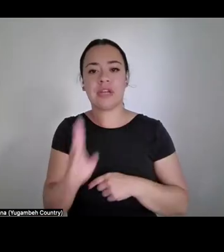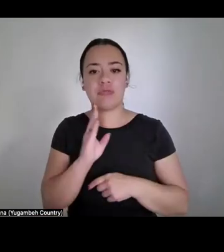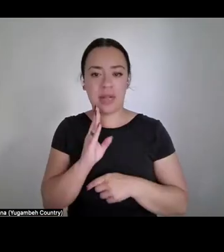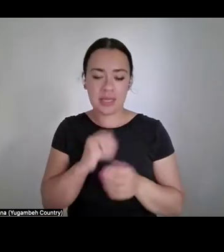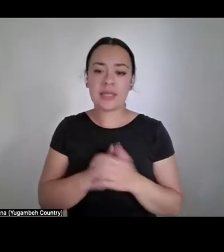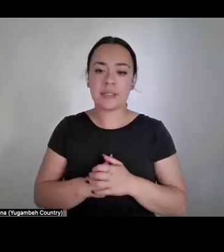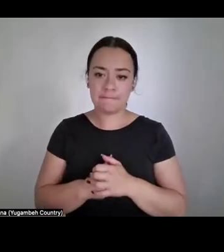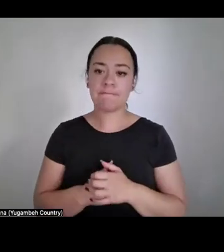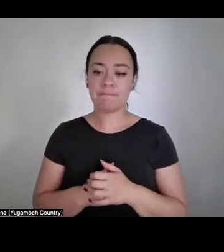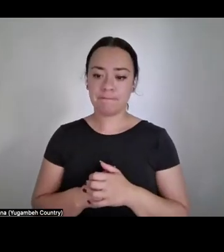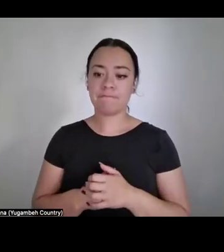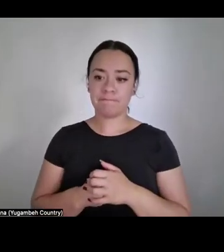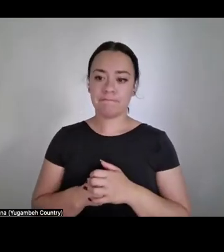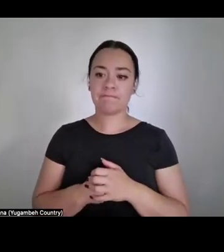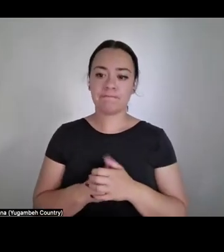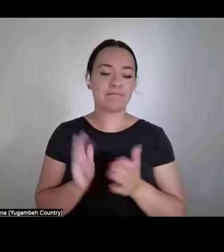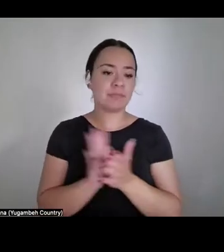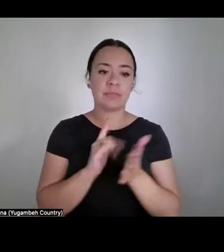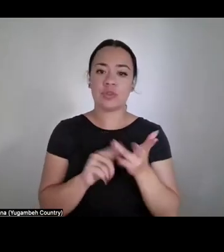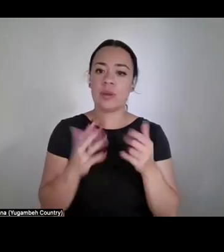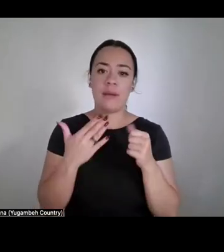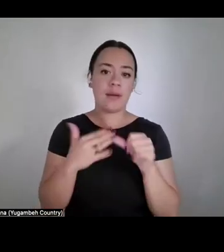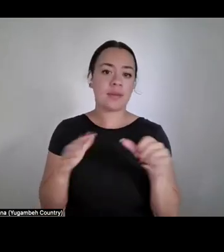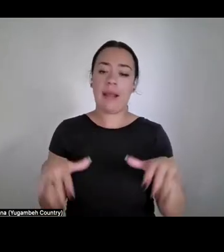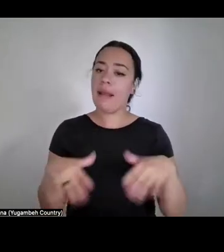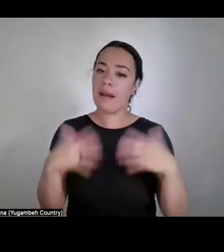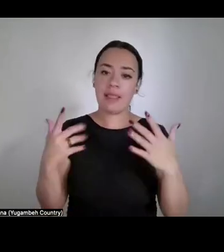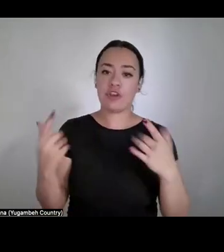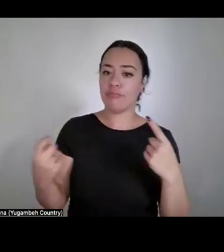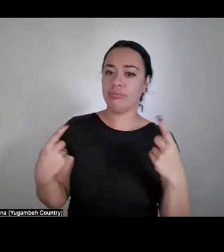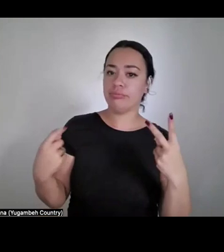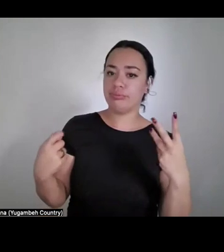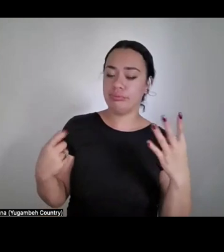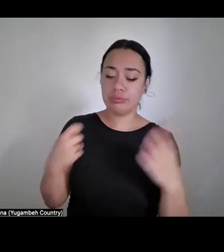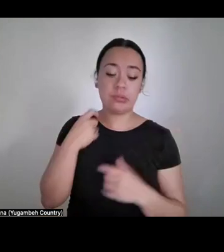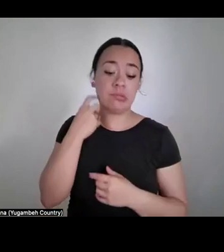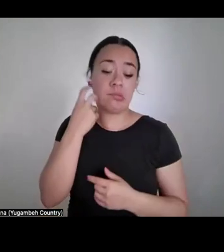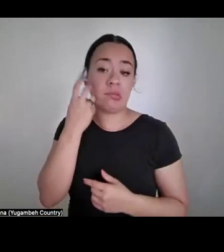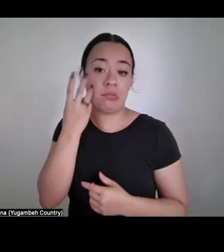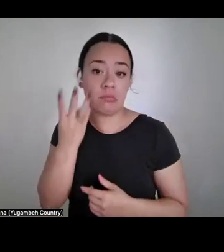Yeah, happy to answer anything that comes up over the next few days.